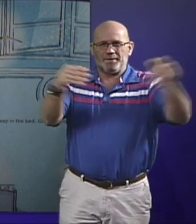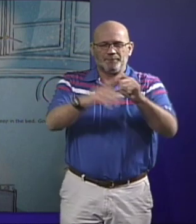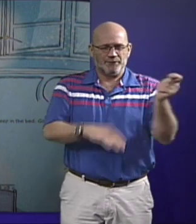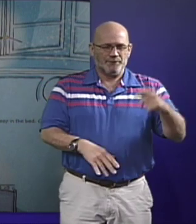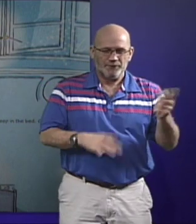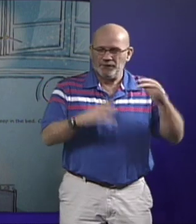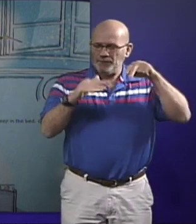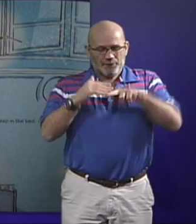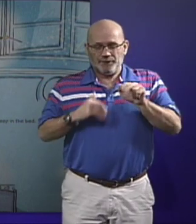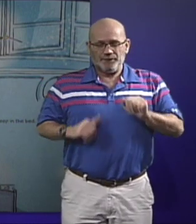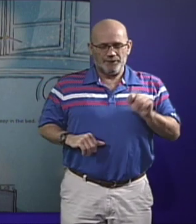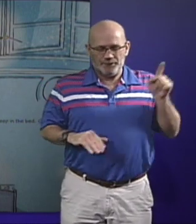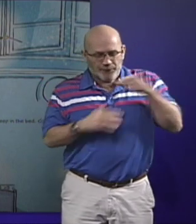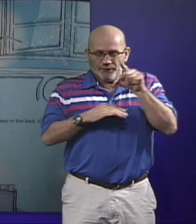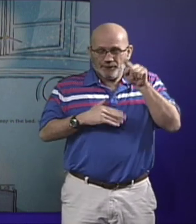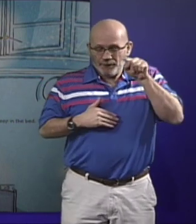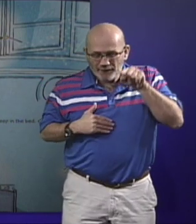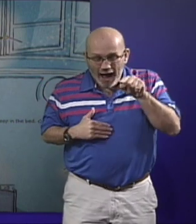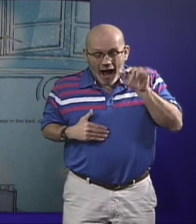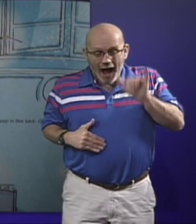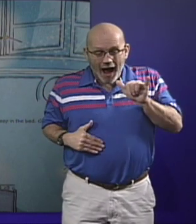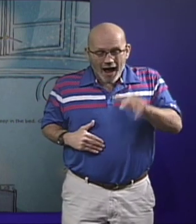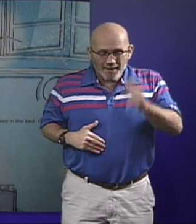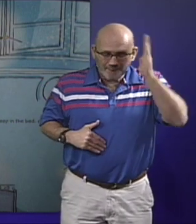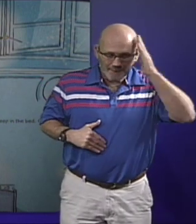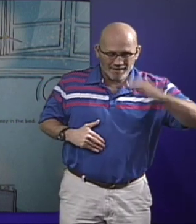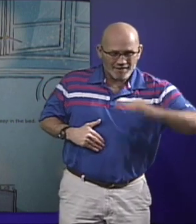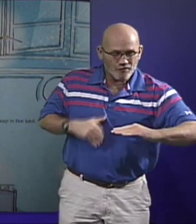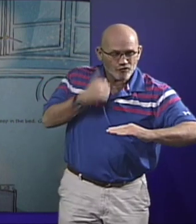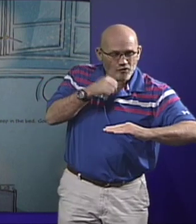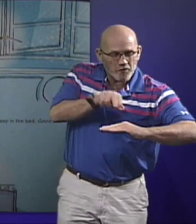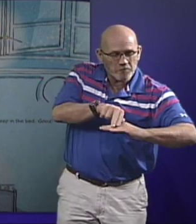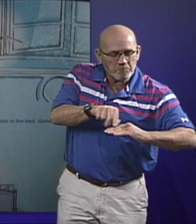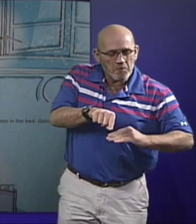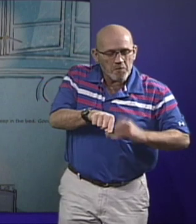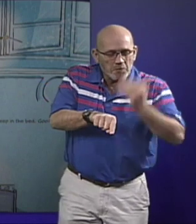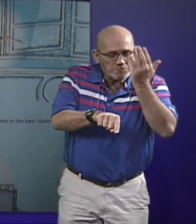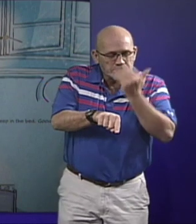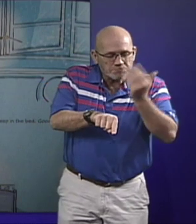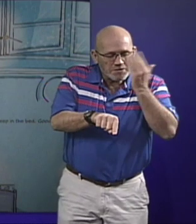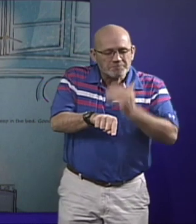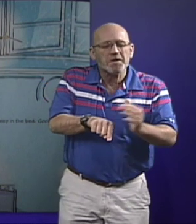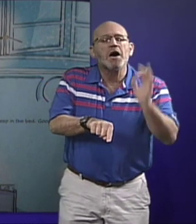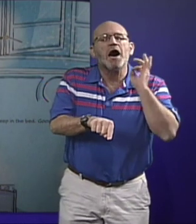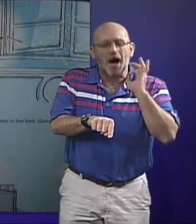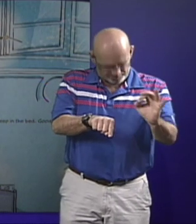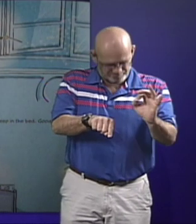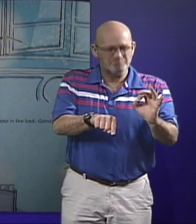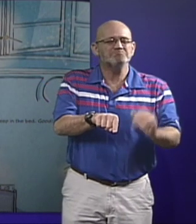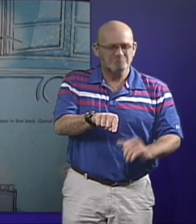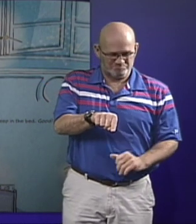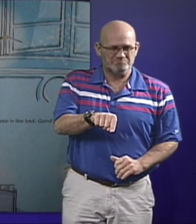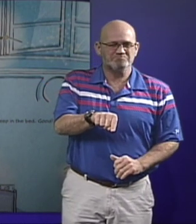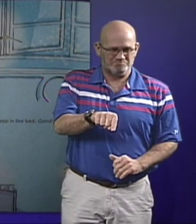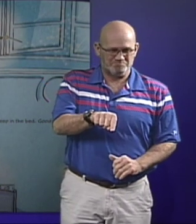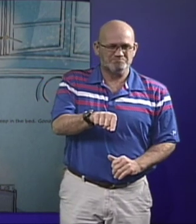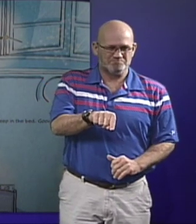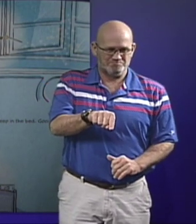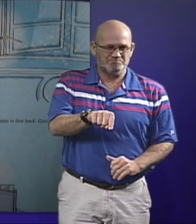The Tooth Fairy opened the window and whoosh! She flew into the bedroom. She saw a little